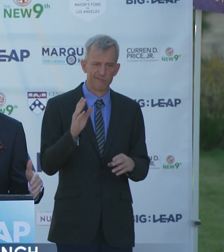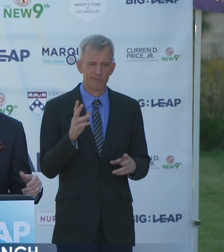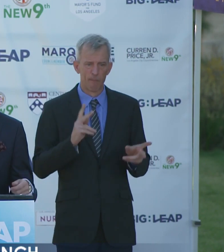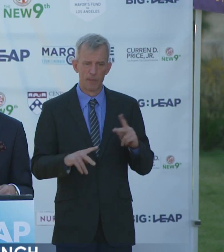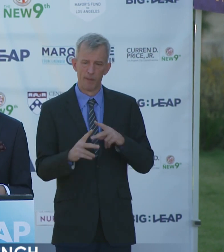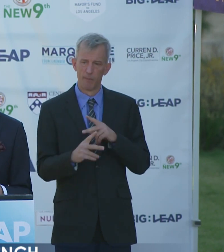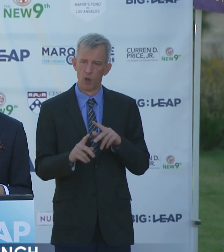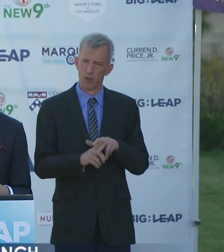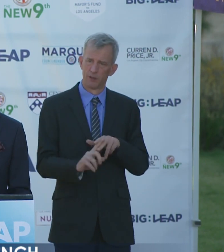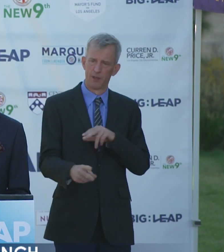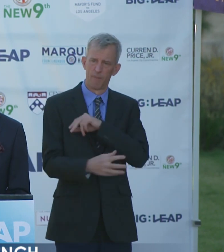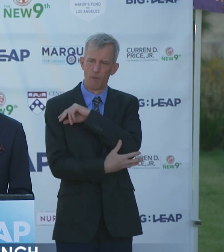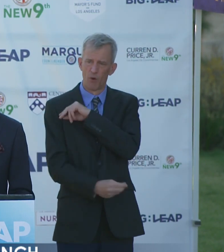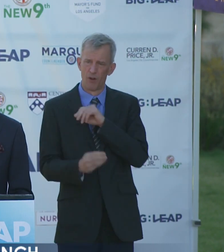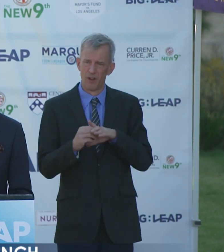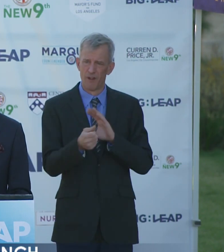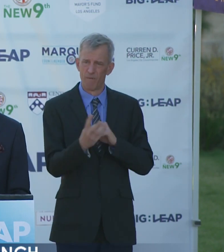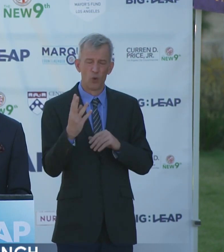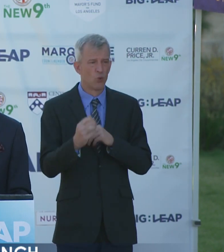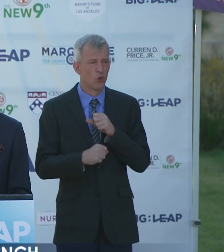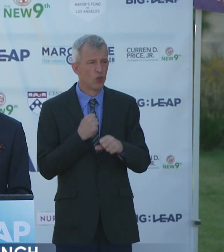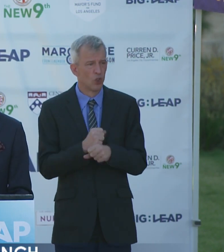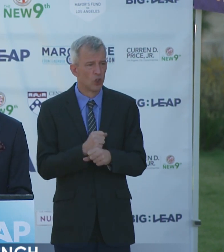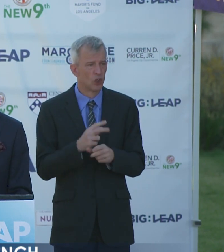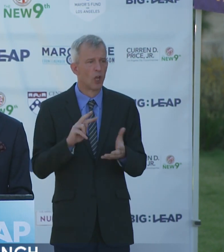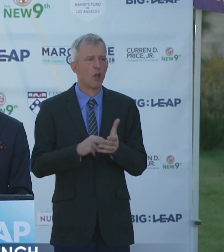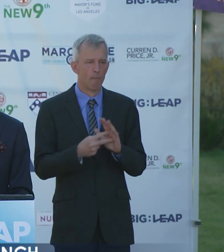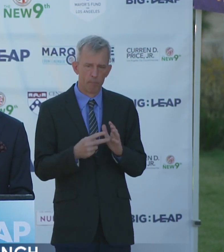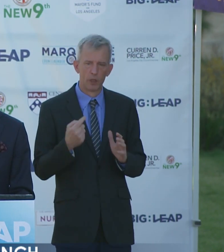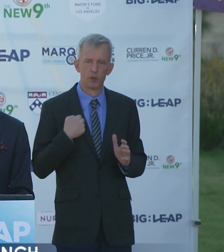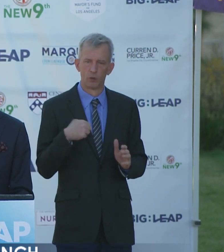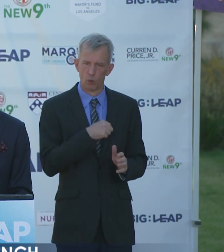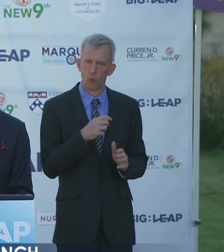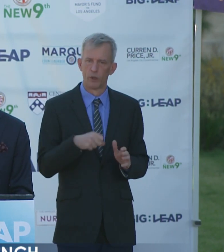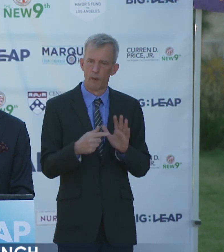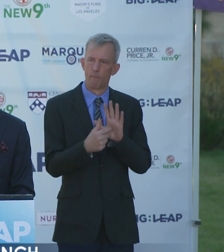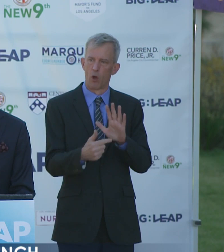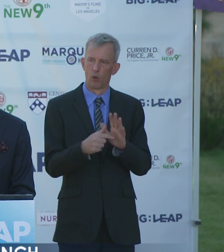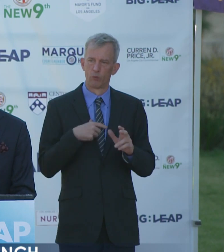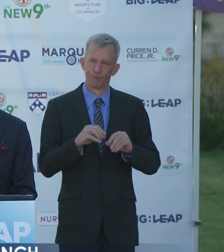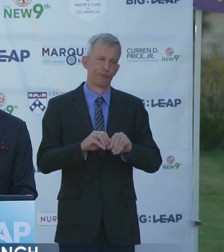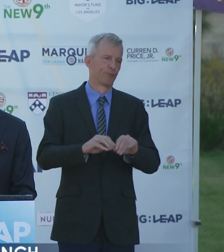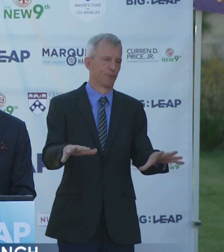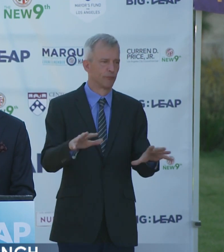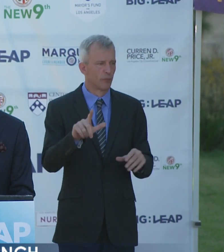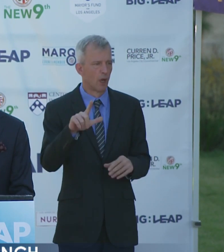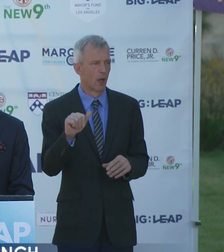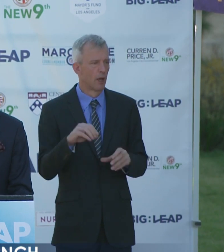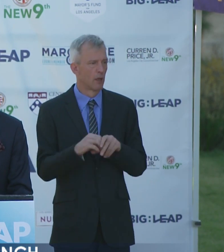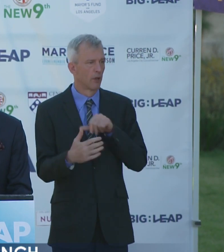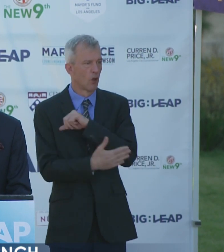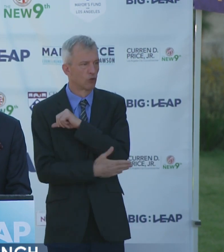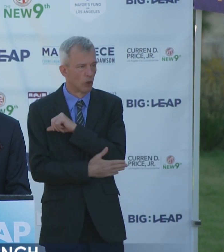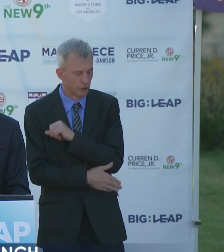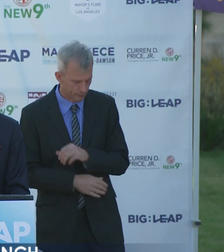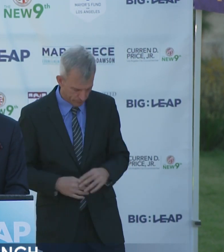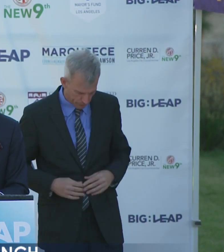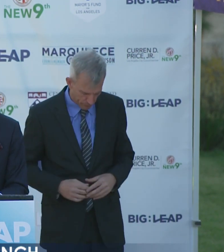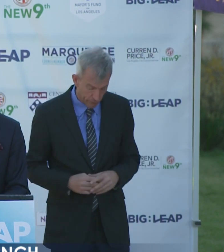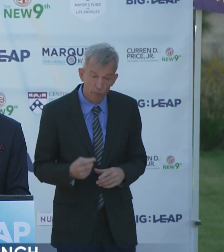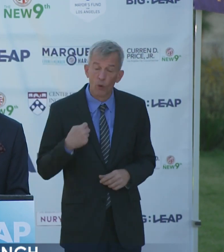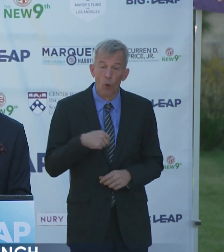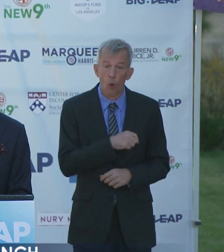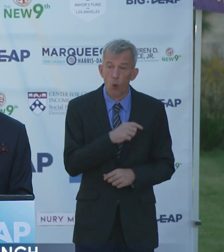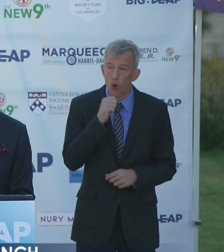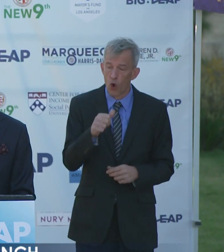years, it will be shown as the model that we can spread throughout Los Angeles and across this country. And it's not going to exist in a vacuum. We're not looking at this